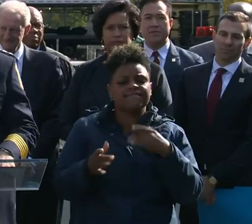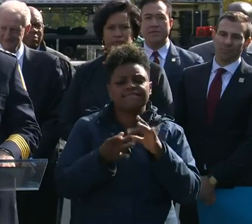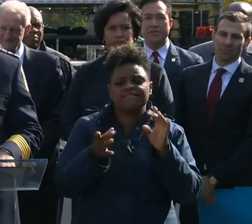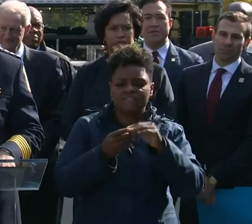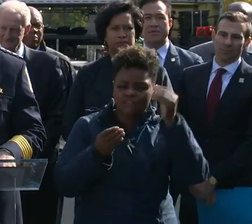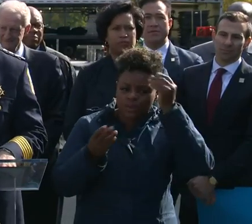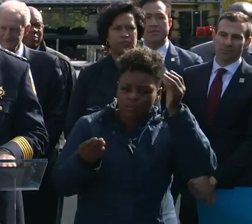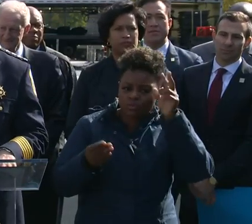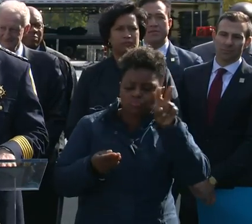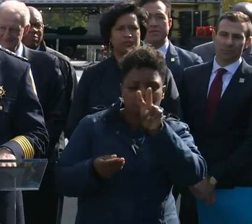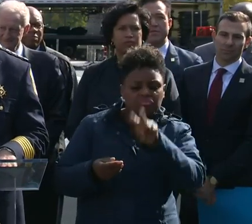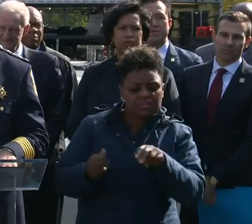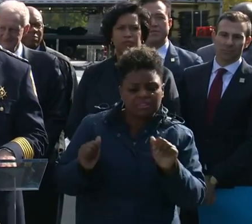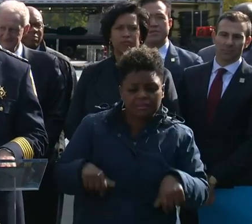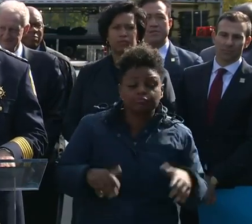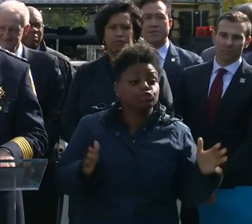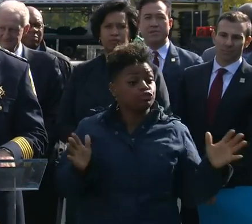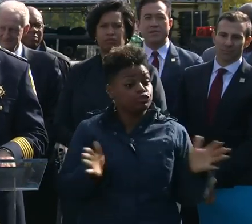looked at the road restrictions, go to